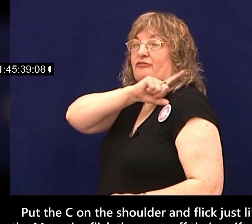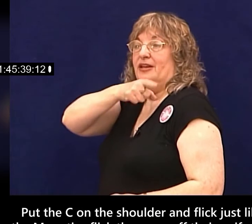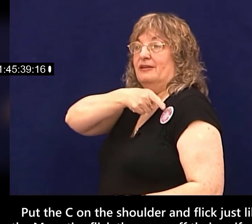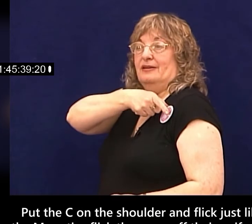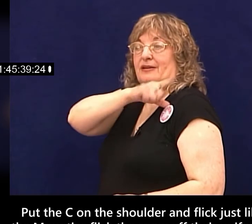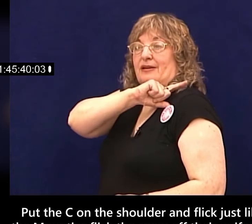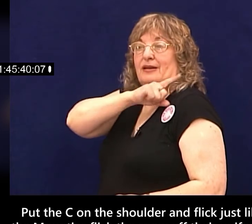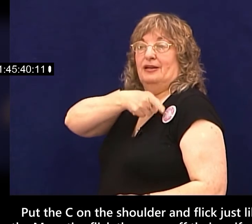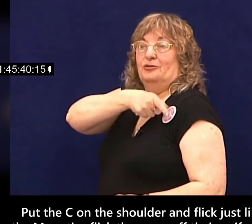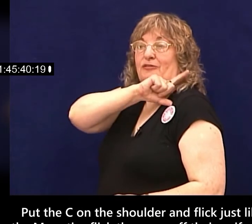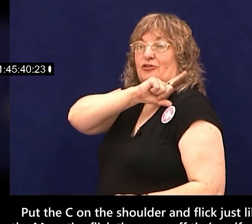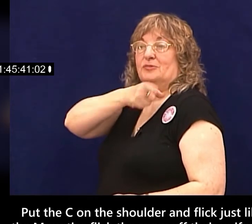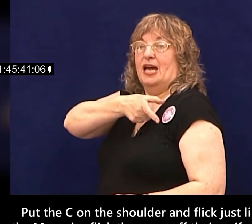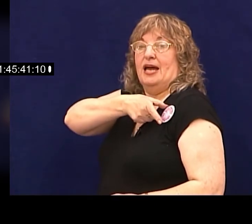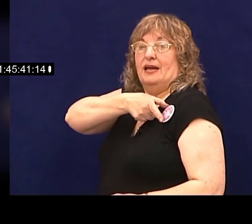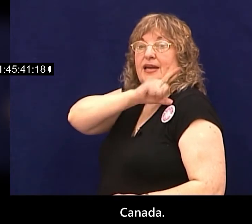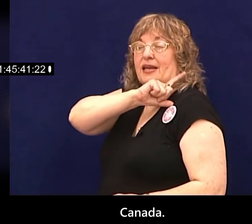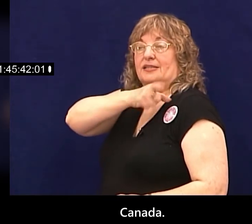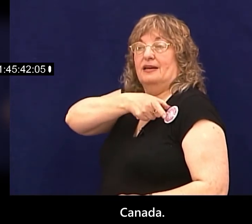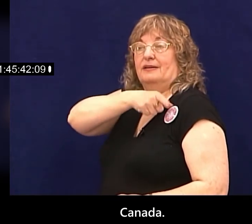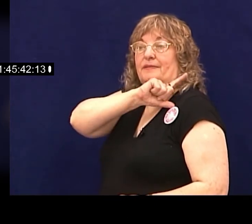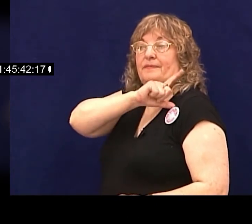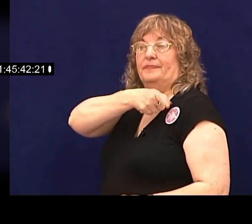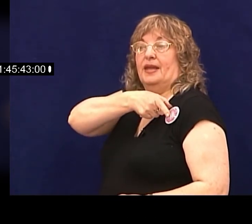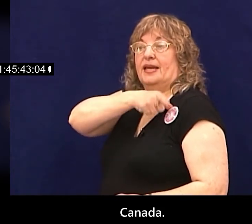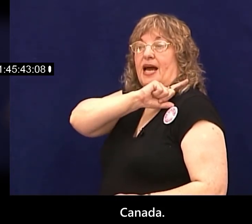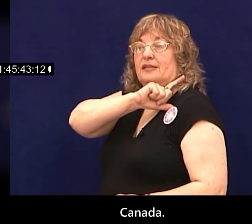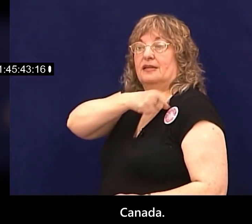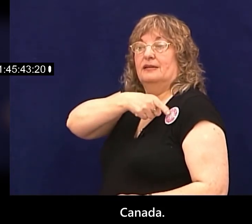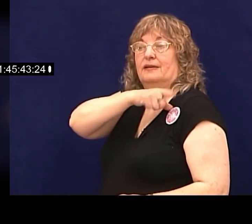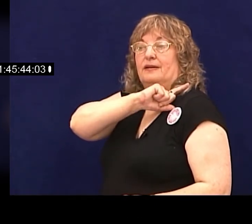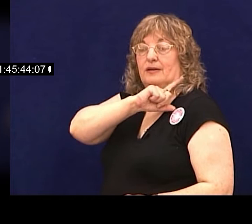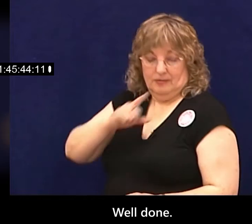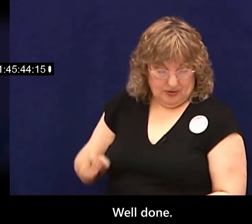their uniforms. Canada. Canada. Well done.